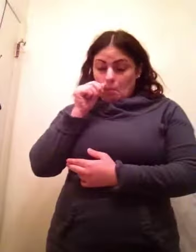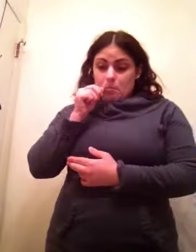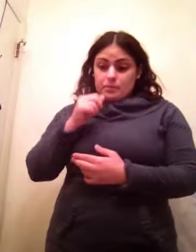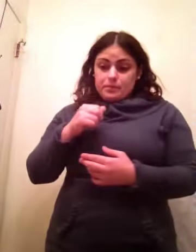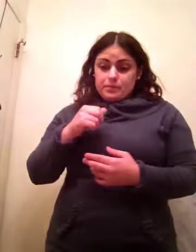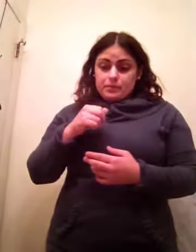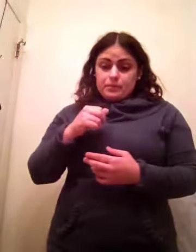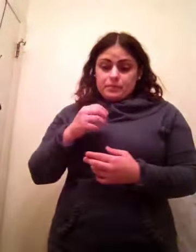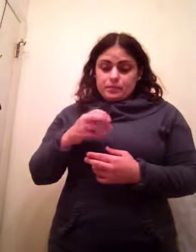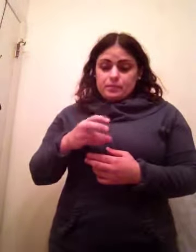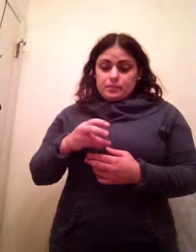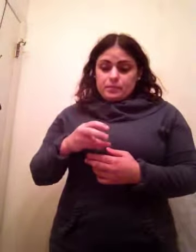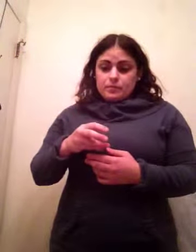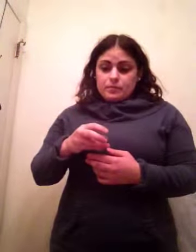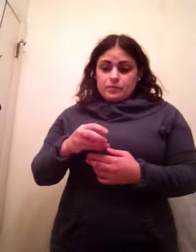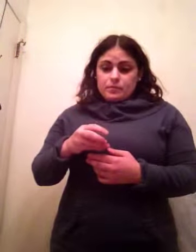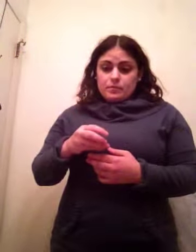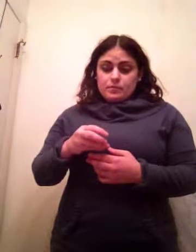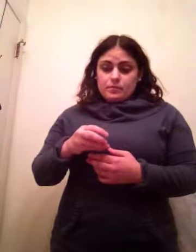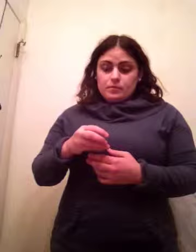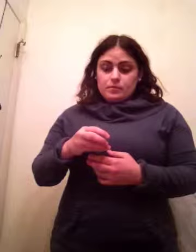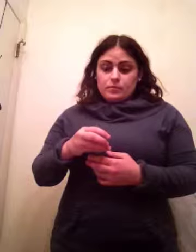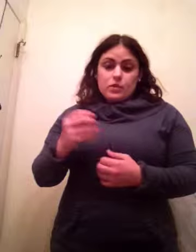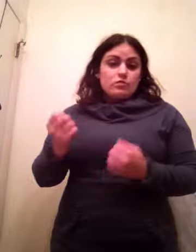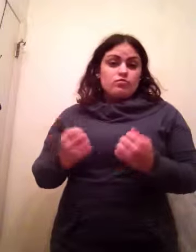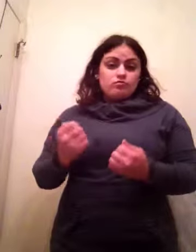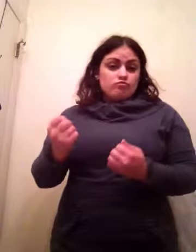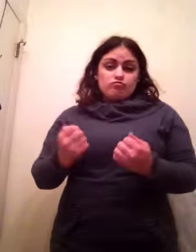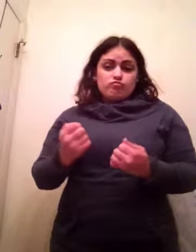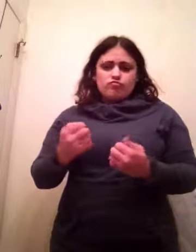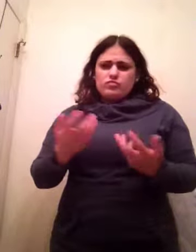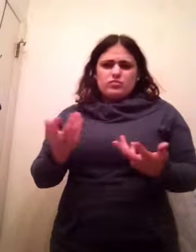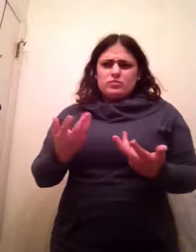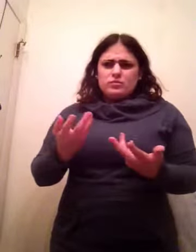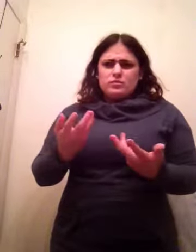goes with transportation, Jenny? Steamboat. Steamboats. Those were all things